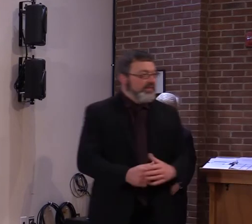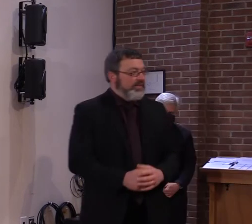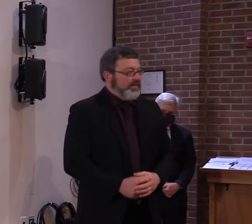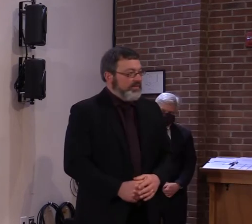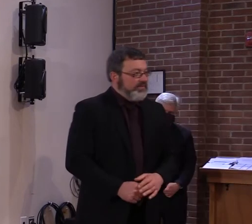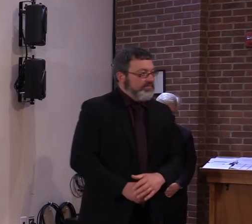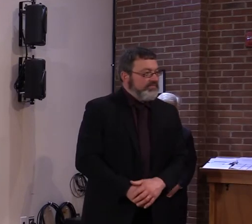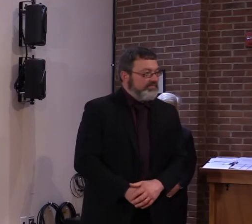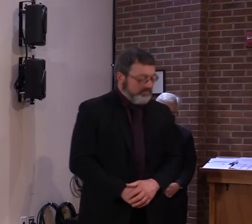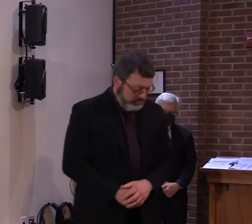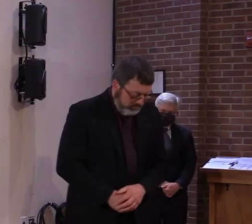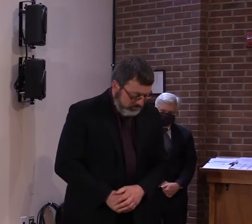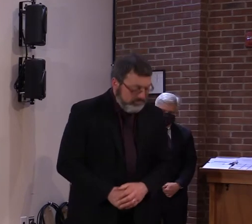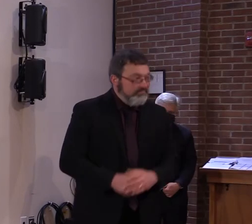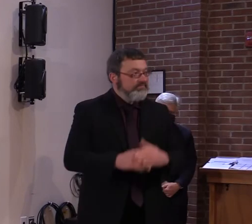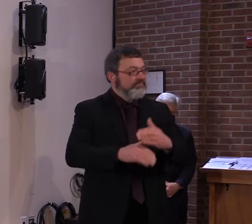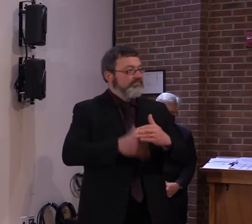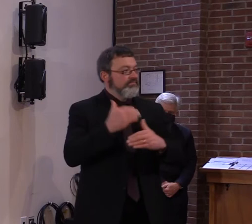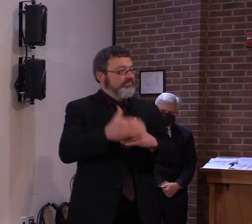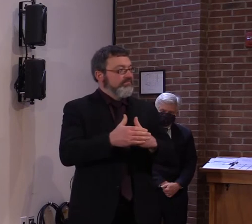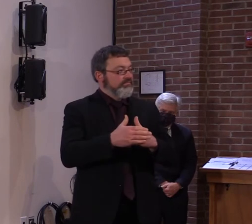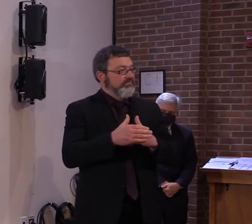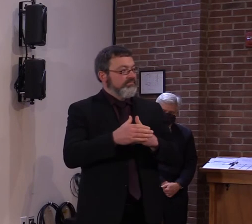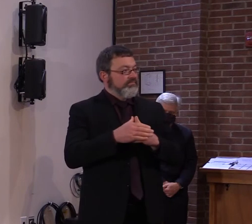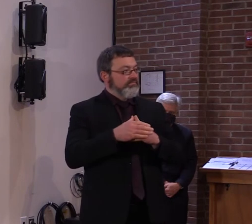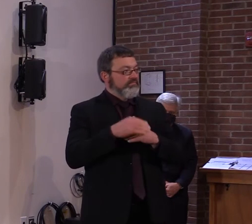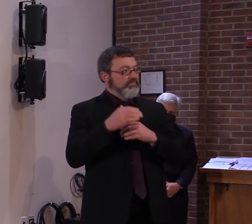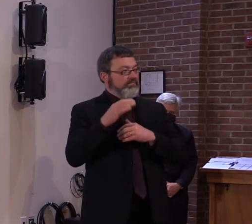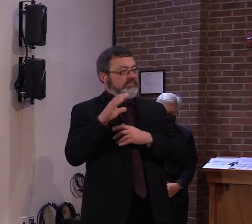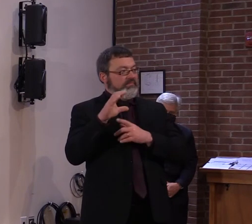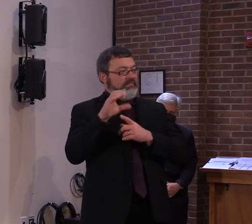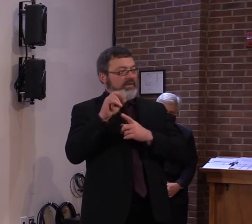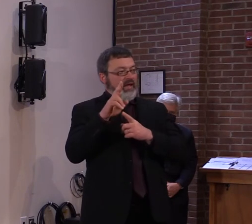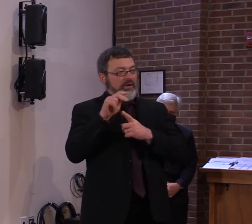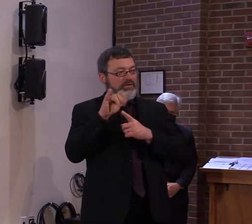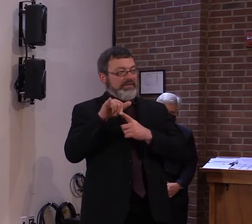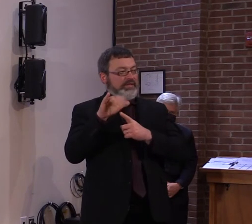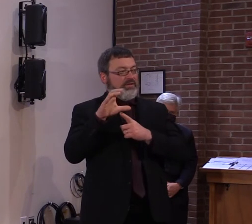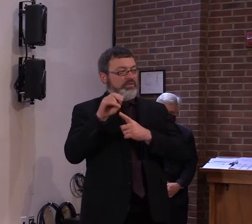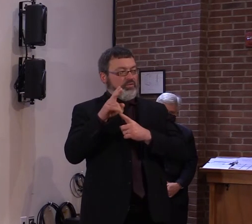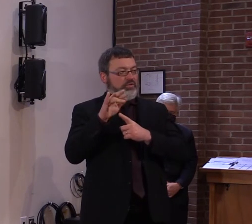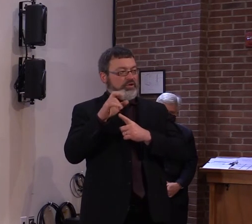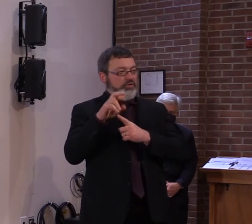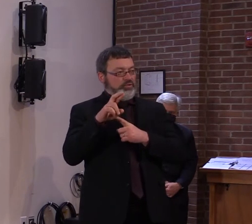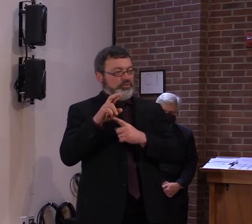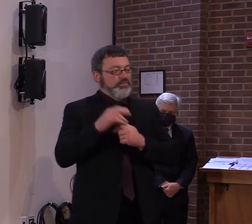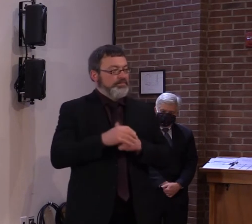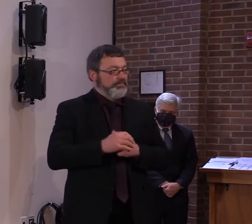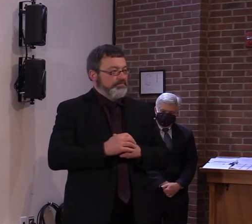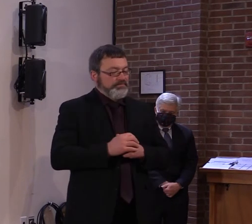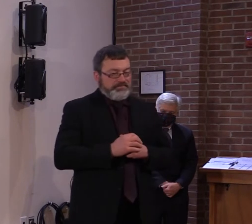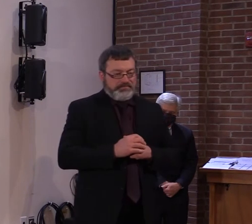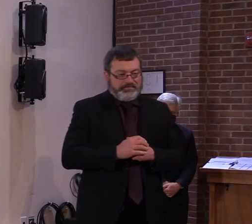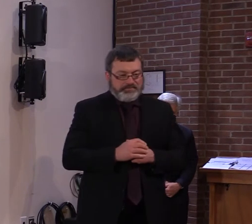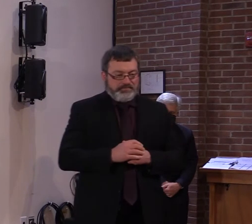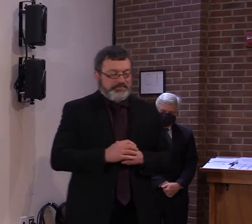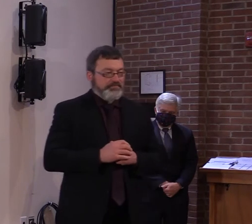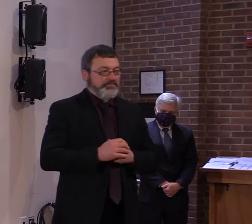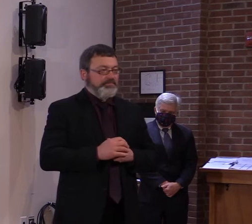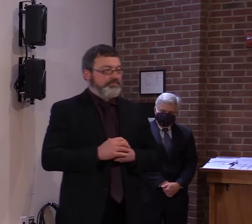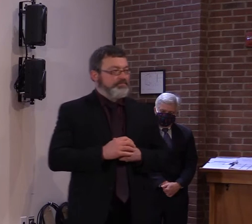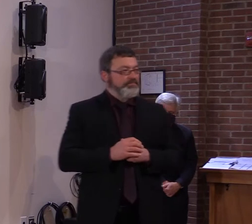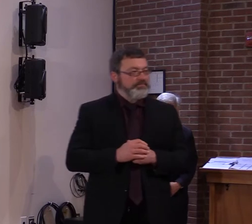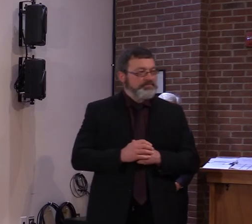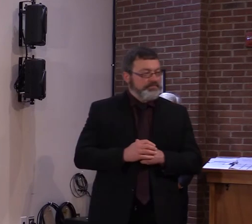Hi, Governor. Following up on the Loomis, which I believe was a follow-up on my question on Tuesday, which I was told